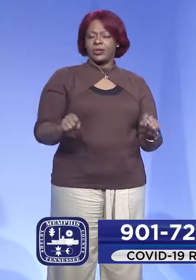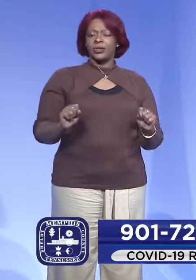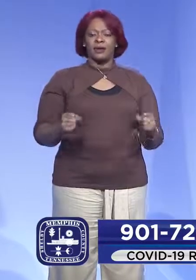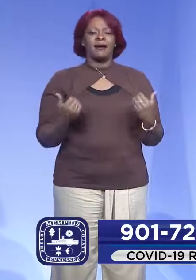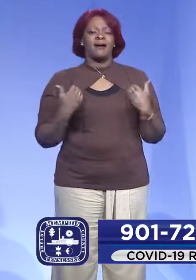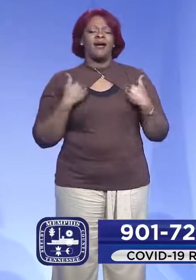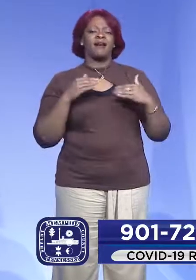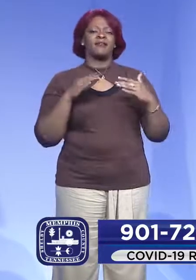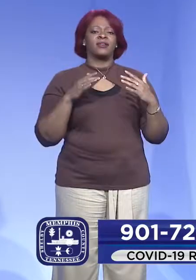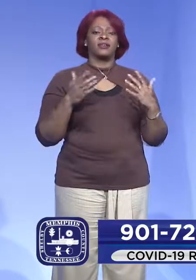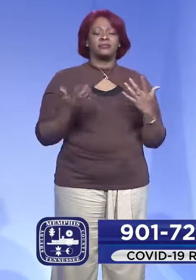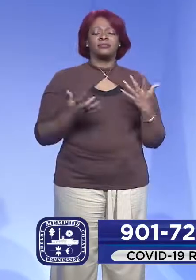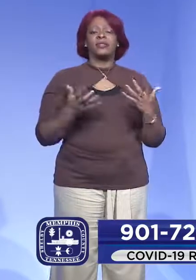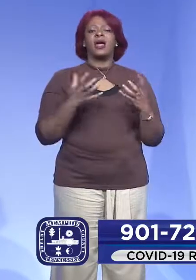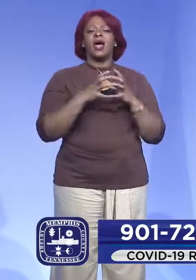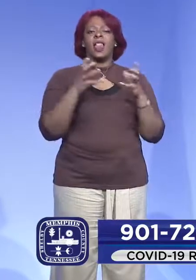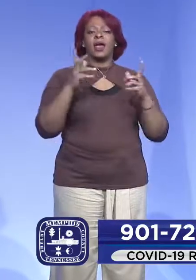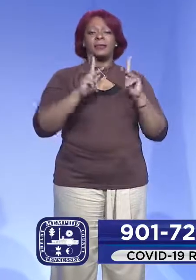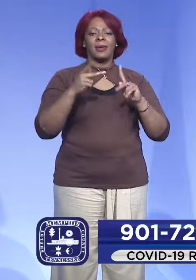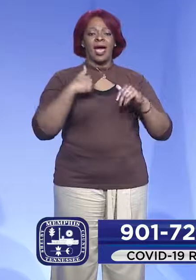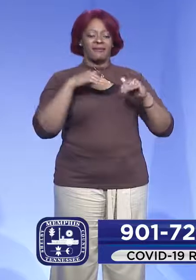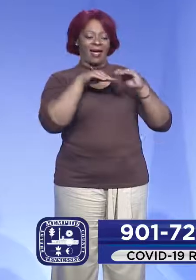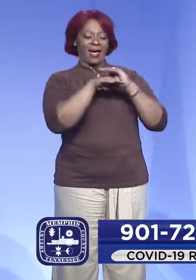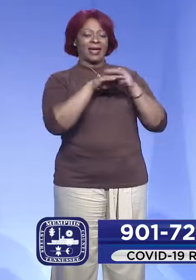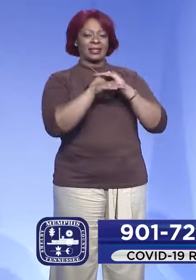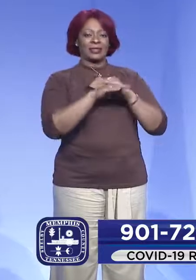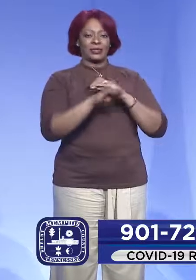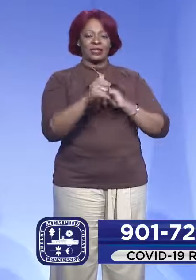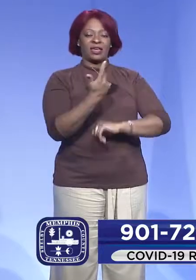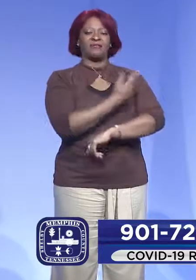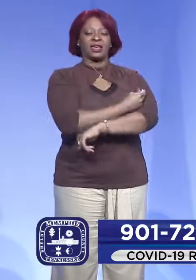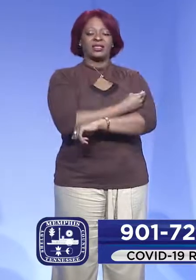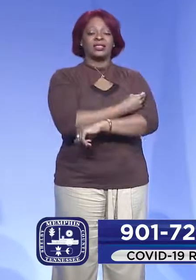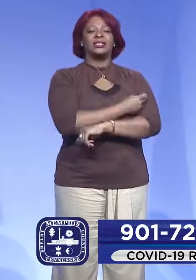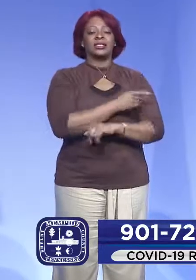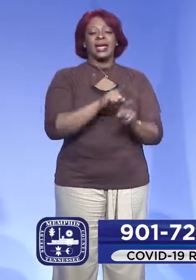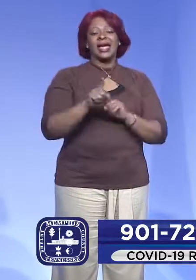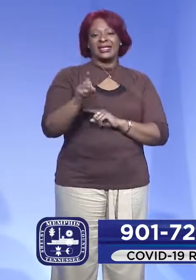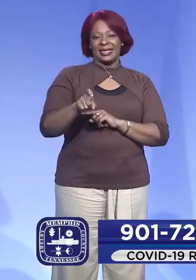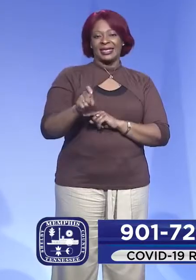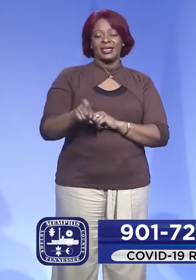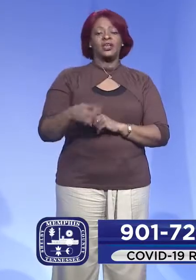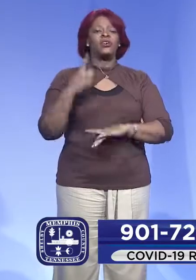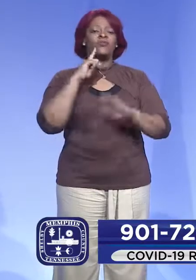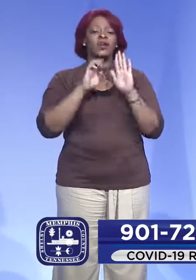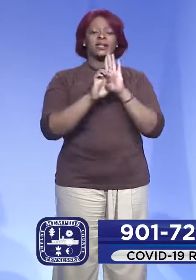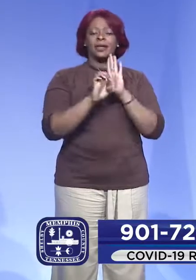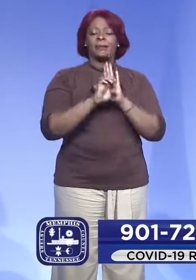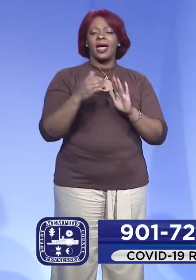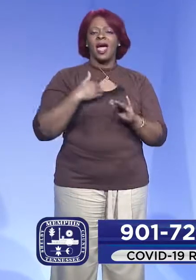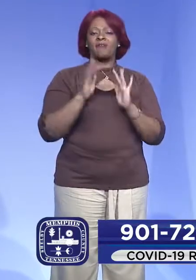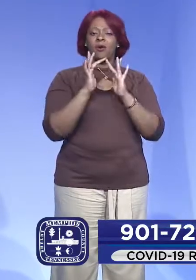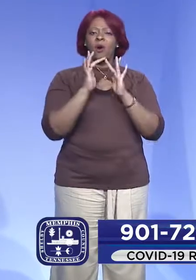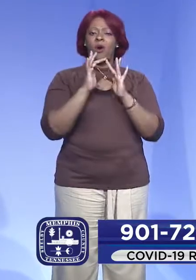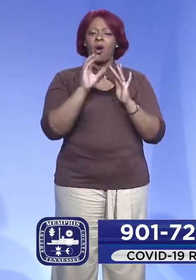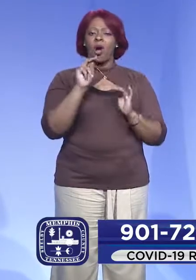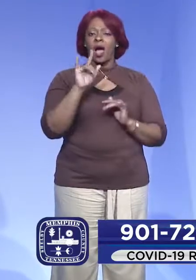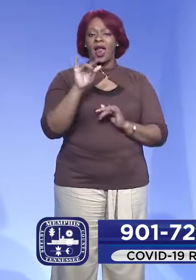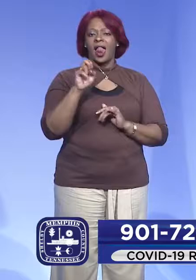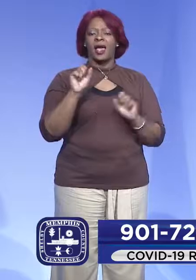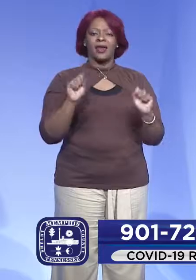have access, allow people to access as they need to. So, for example, we have the online ability